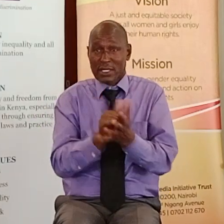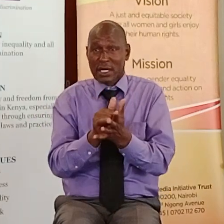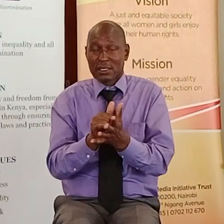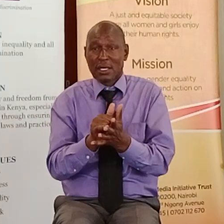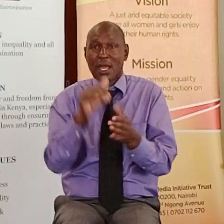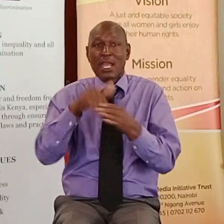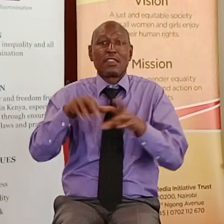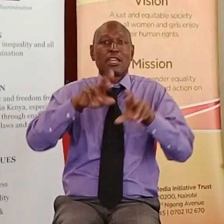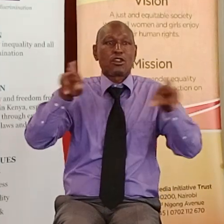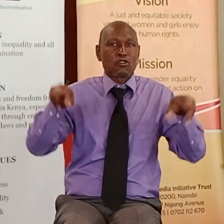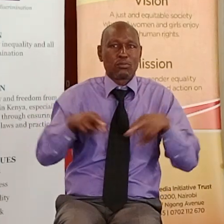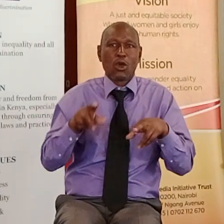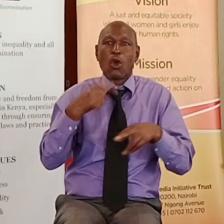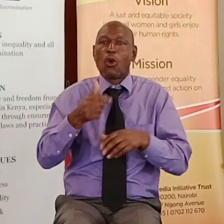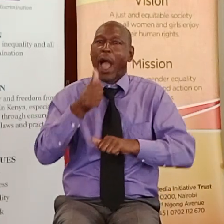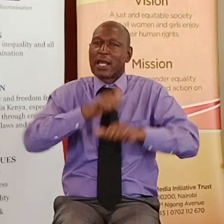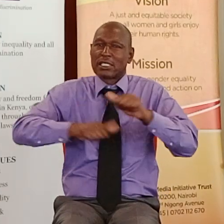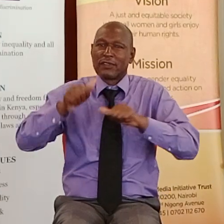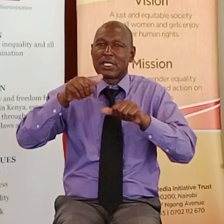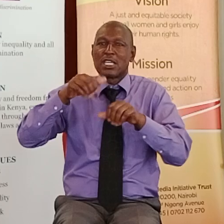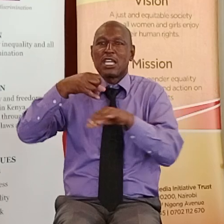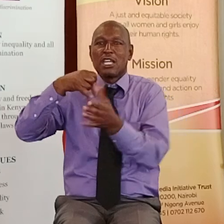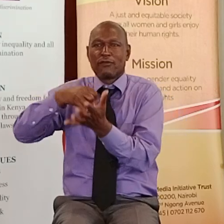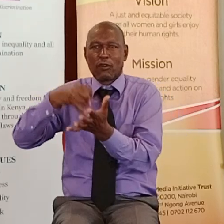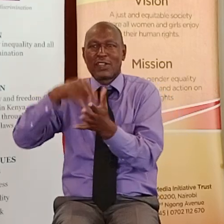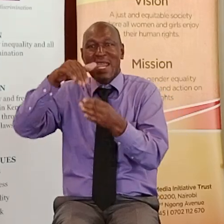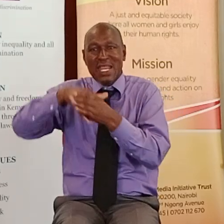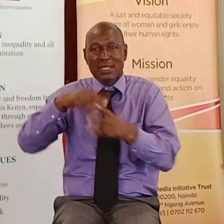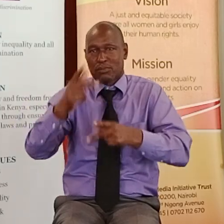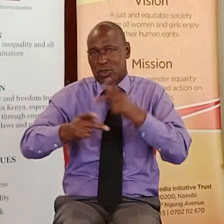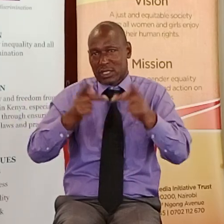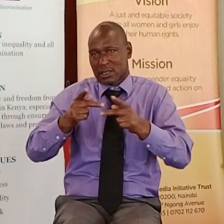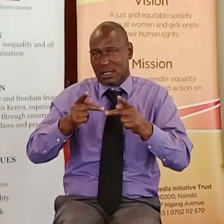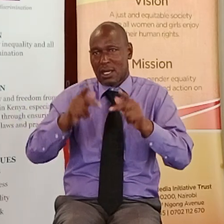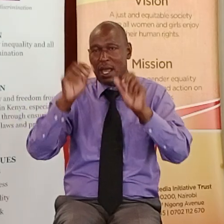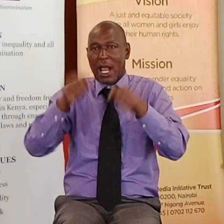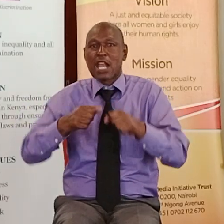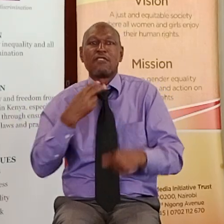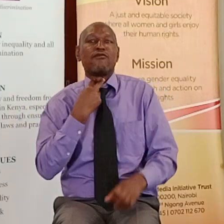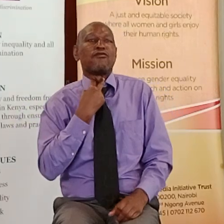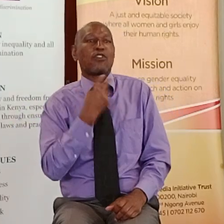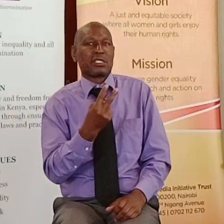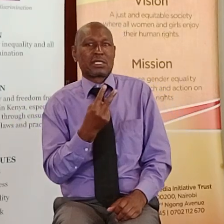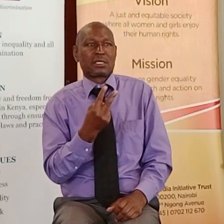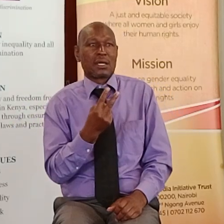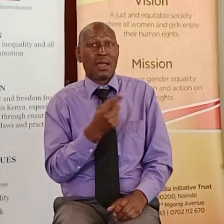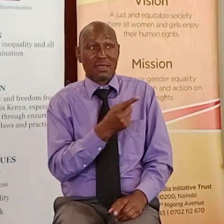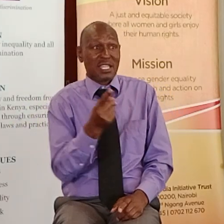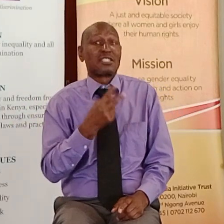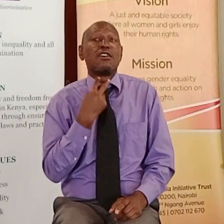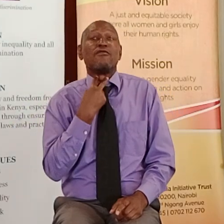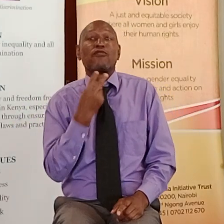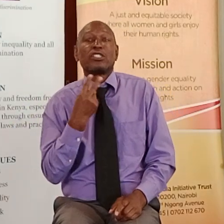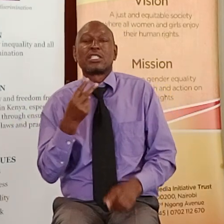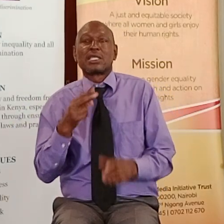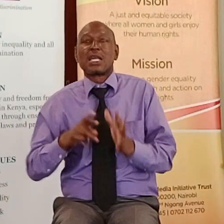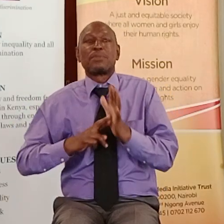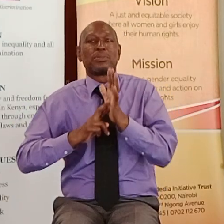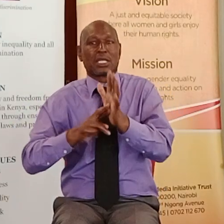room who are actively engaged in the process can then voice those voices on behalf, because you know that we